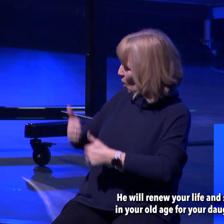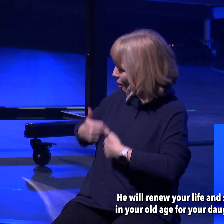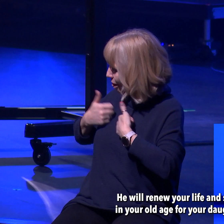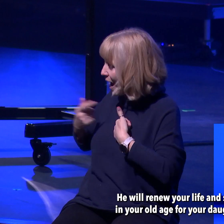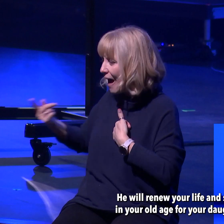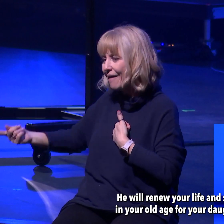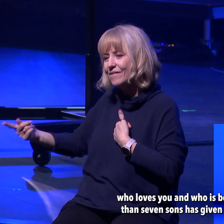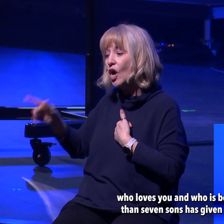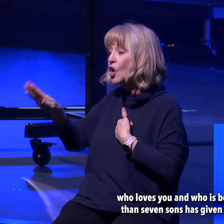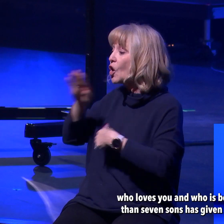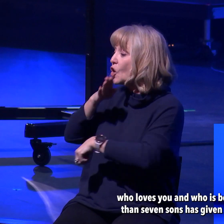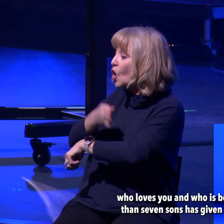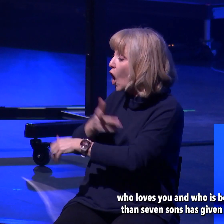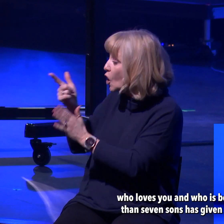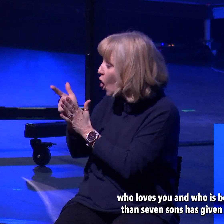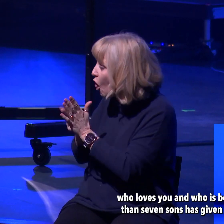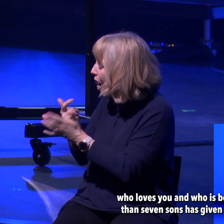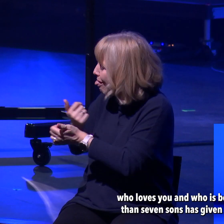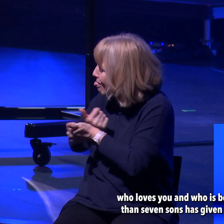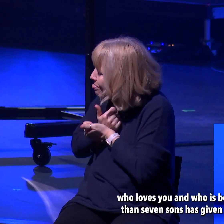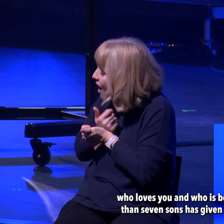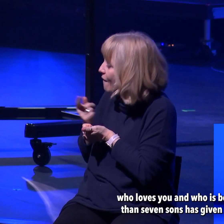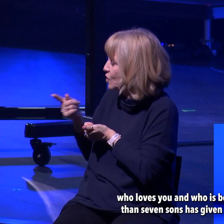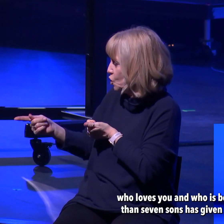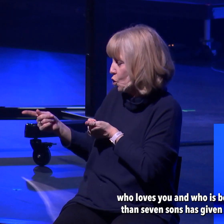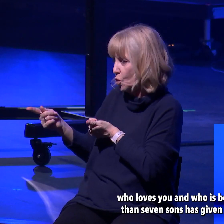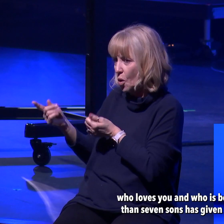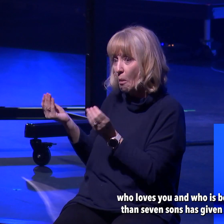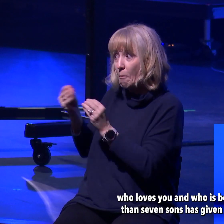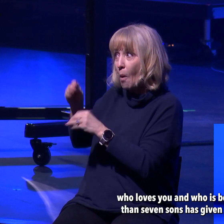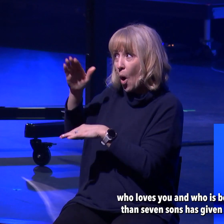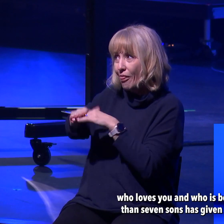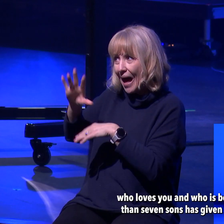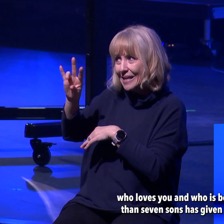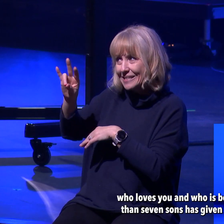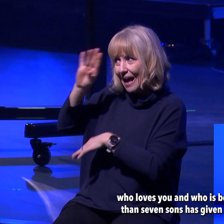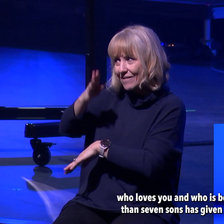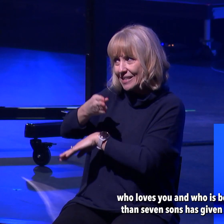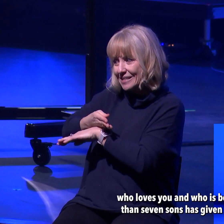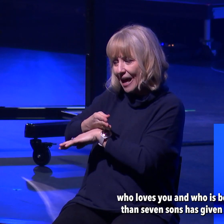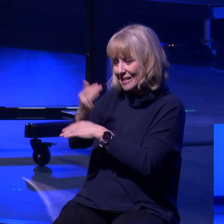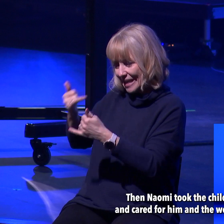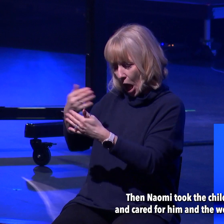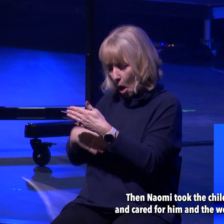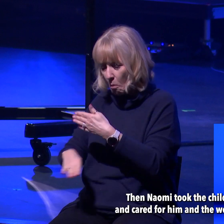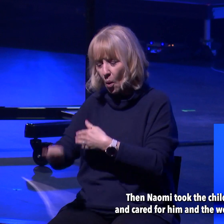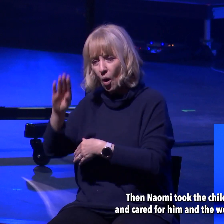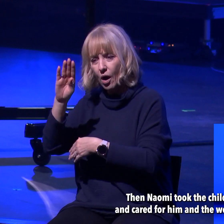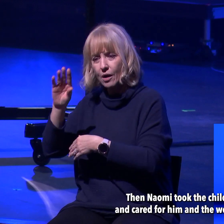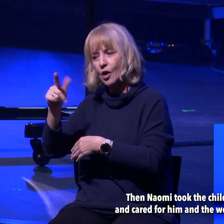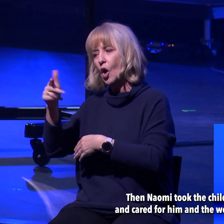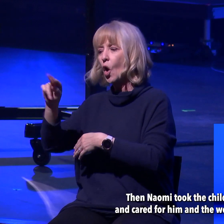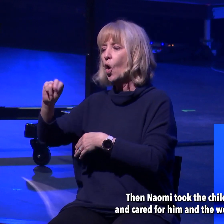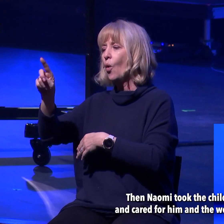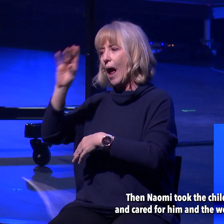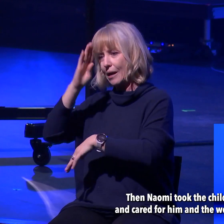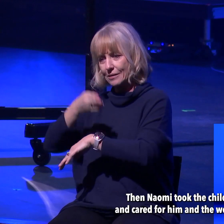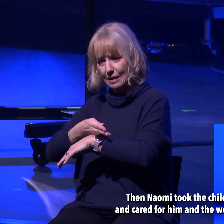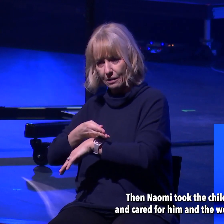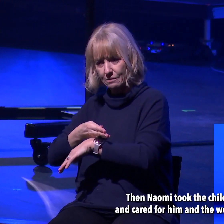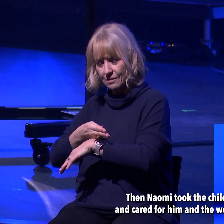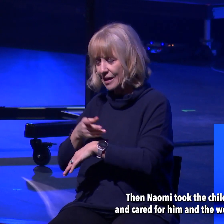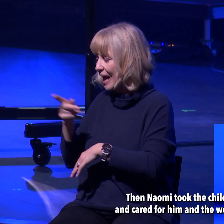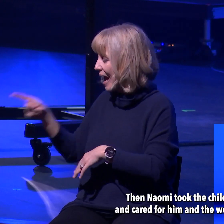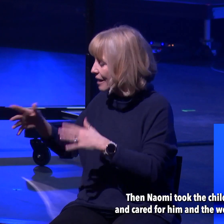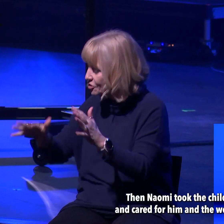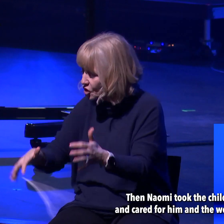For your daughter-in-law, who loves you and who is better to you than 7 sons, has given him birth. Then Naomi took the child in her arms and cared for